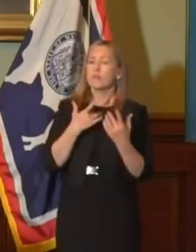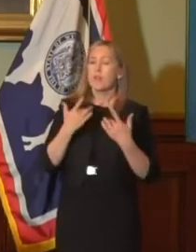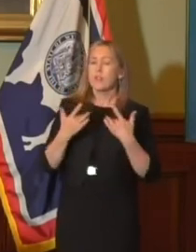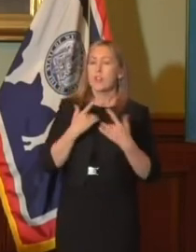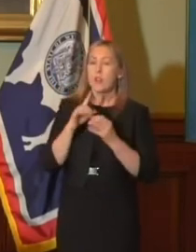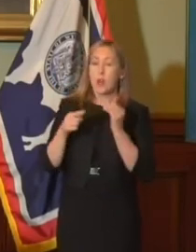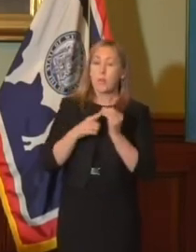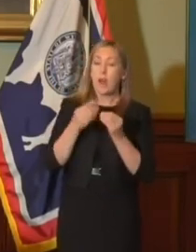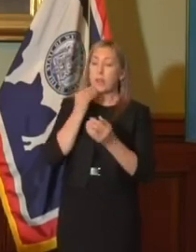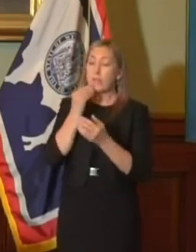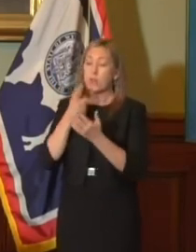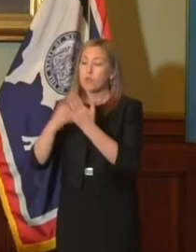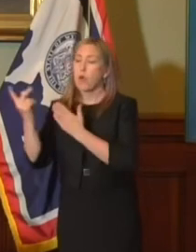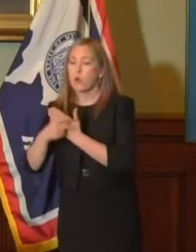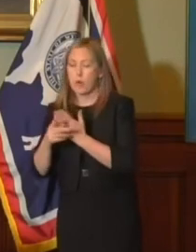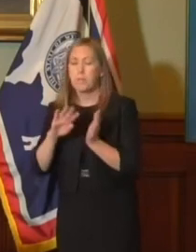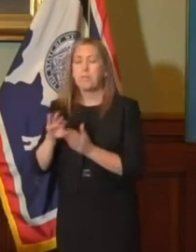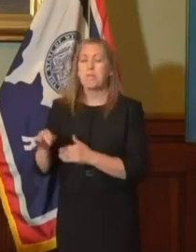Very good.